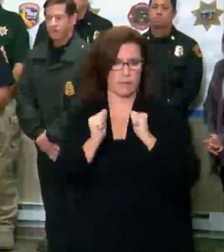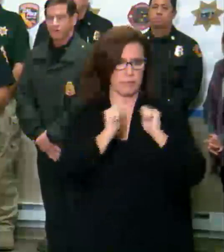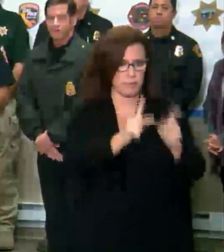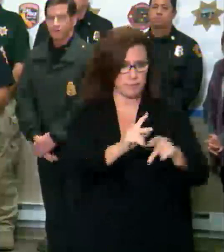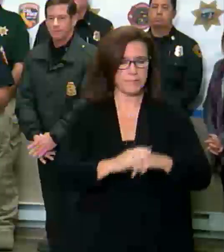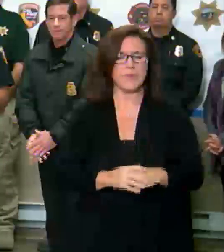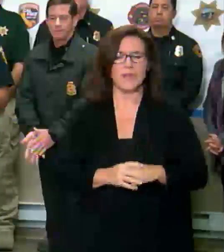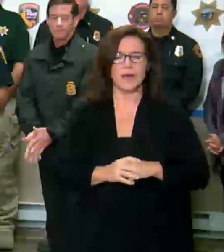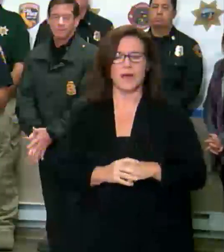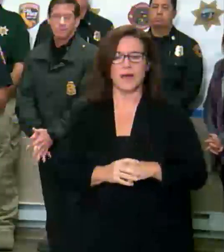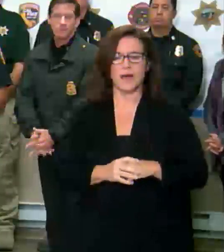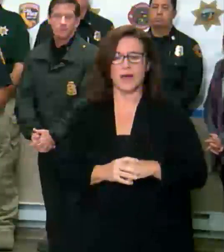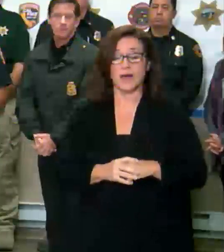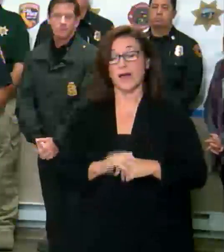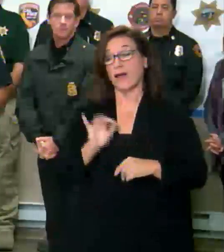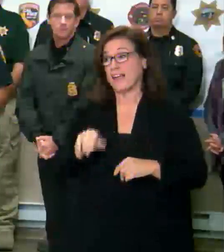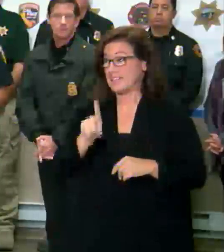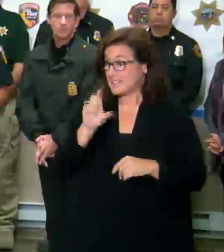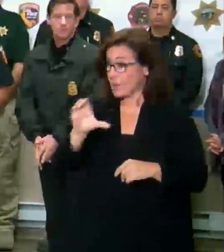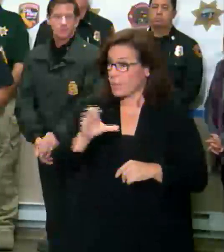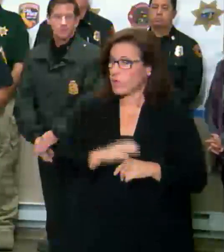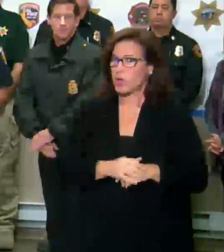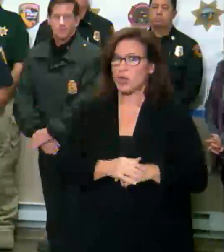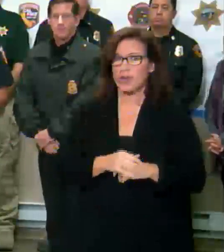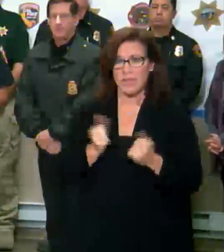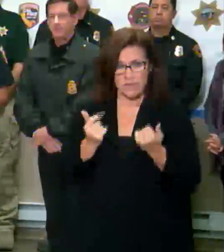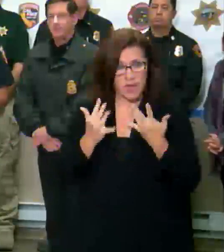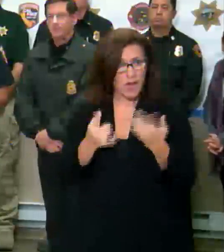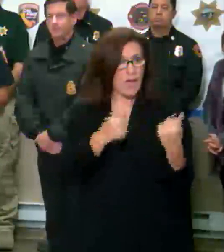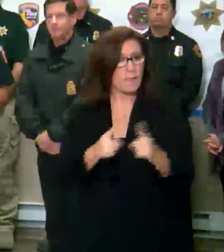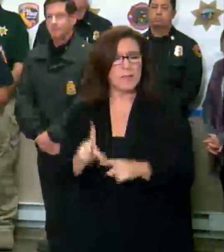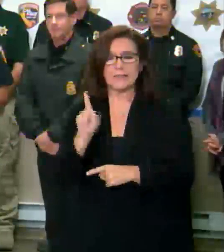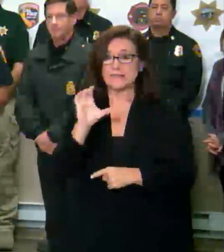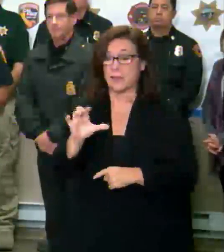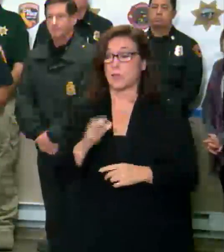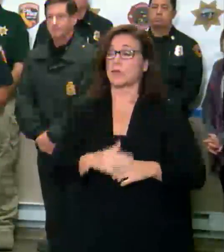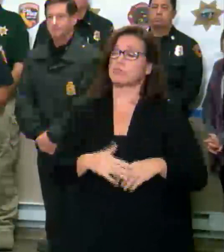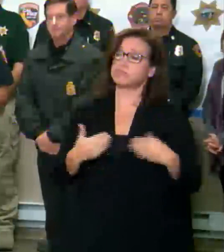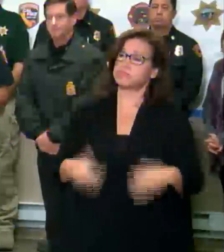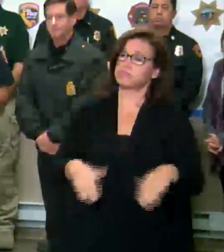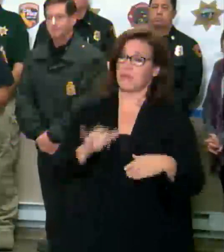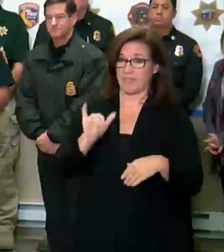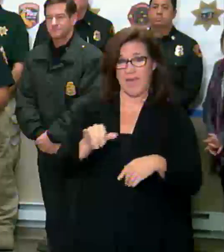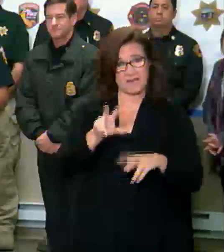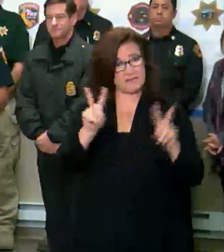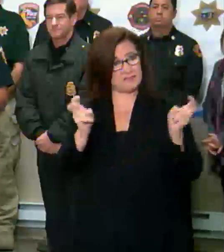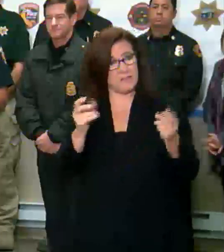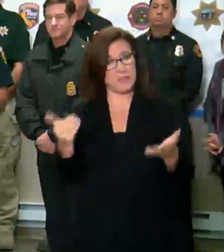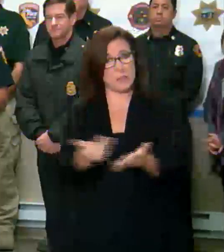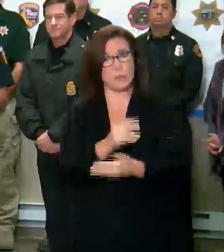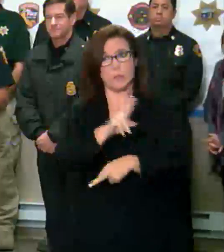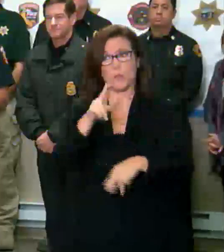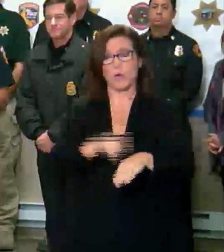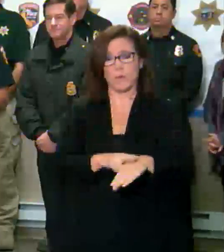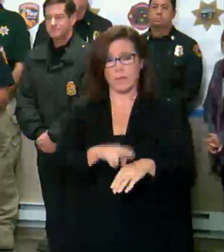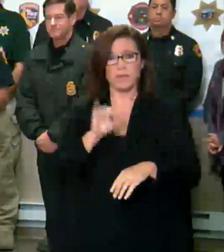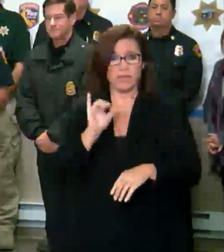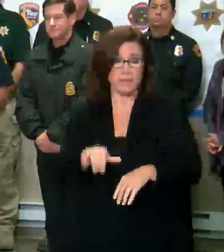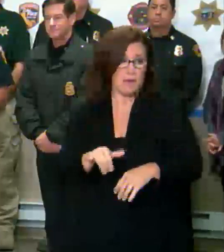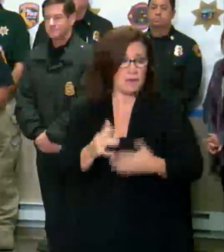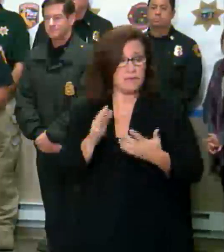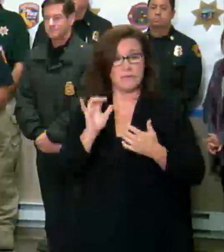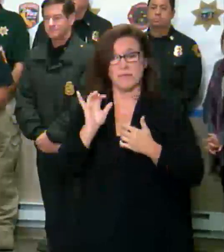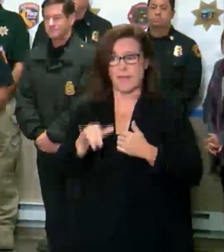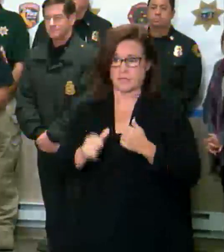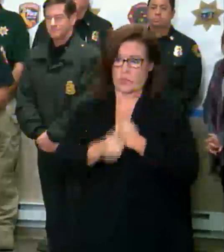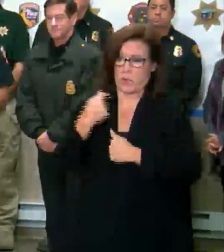lost on anyone. This is a new normal as far as weather and fire weather and the threat to both the public and the natural resources we have.